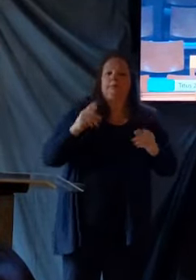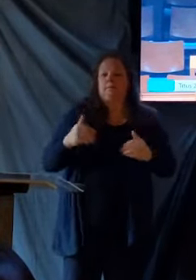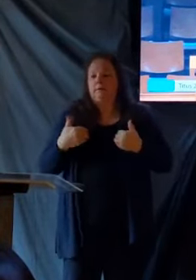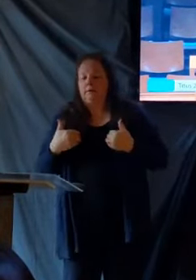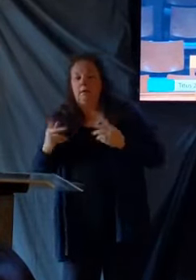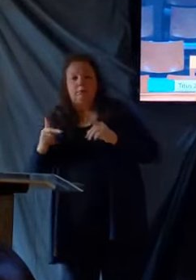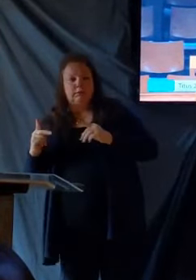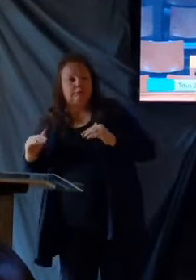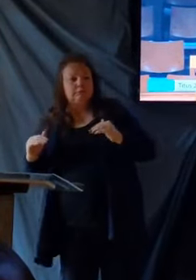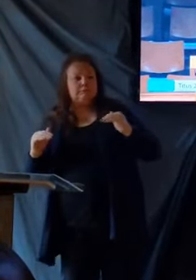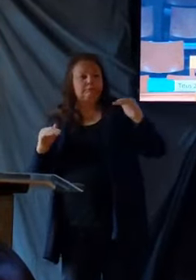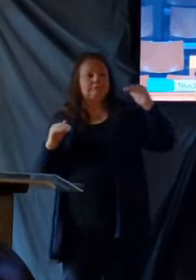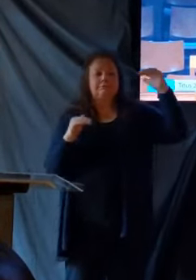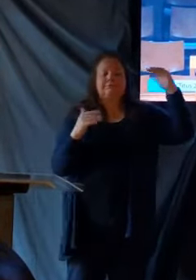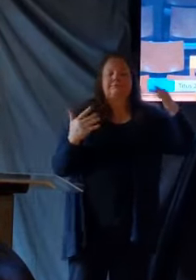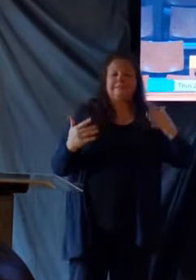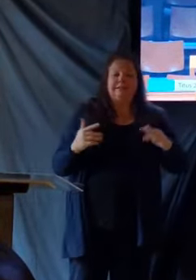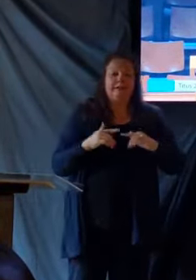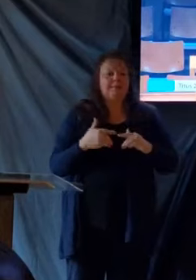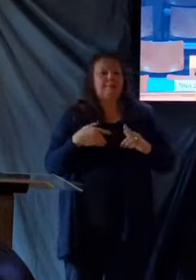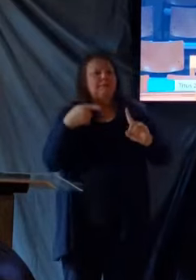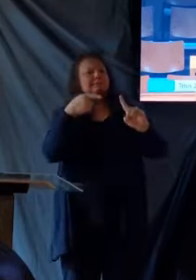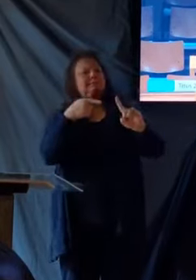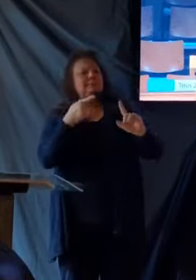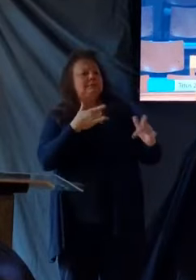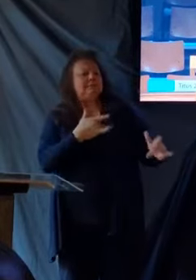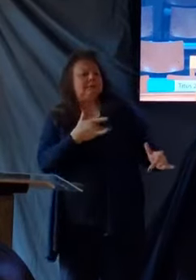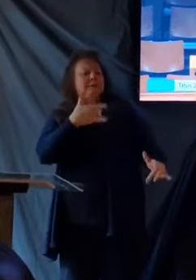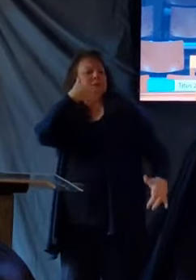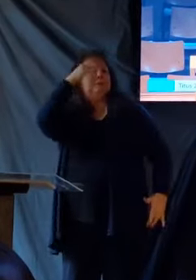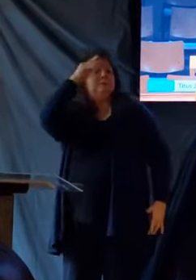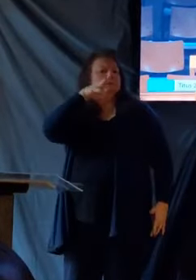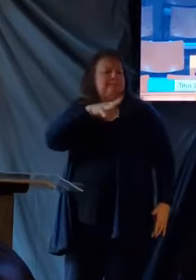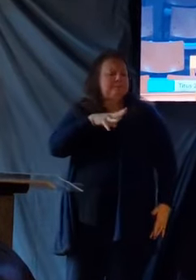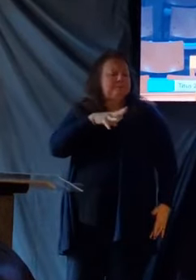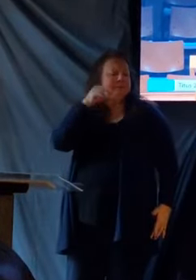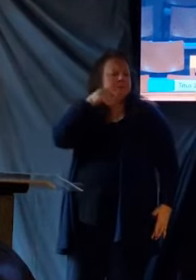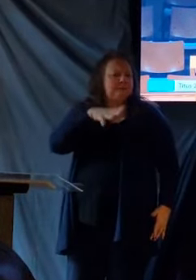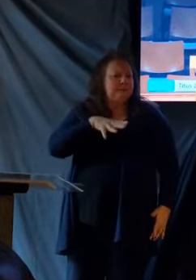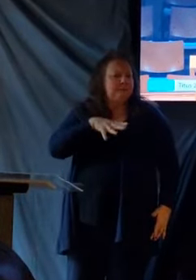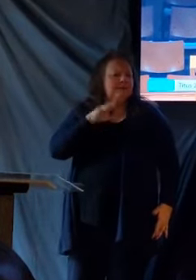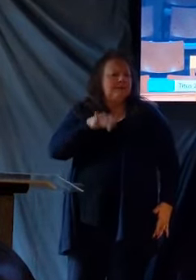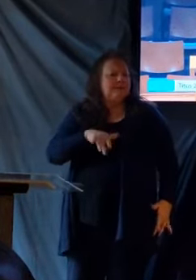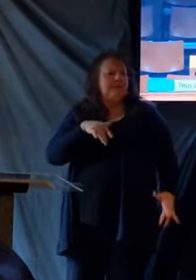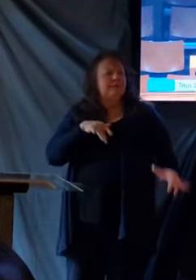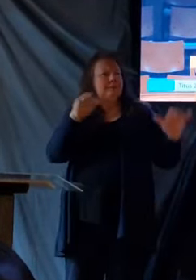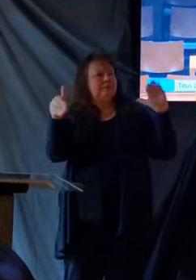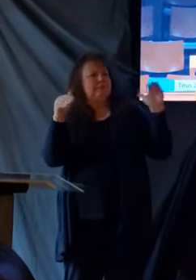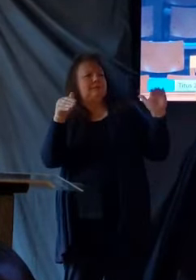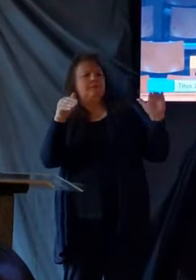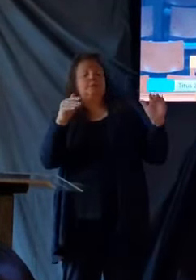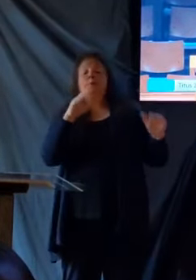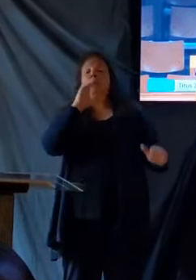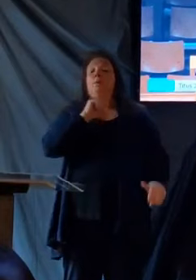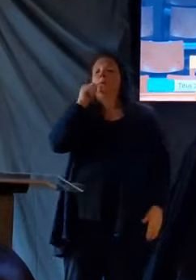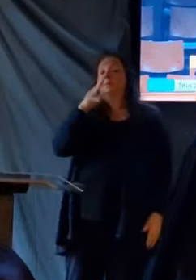younger people, but what is to characterize the older people? This is what we want to measure ourselves with. Older